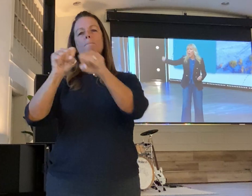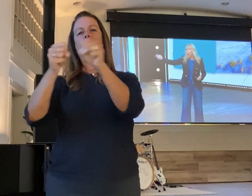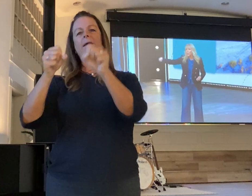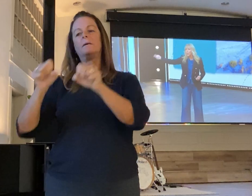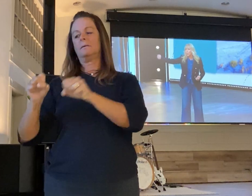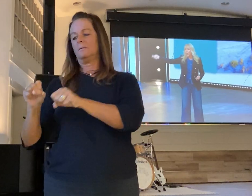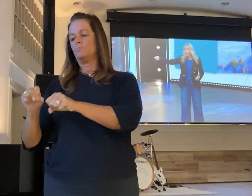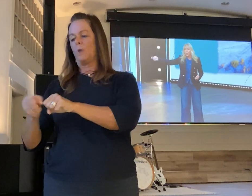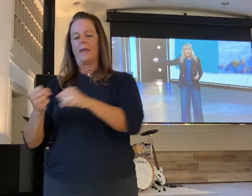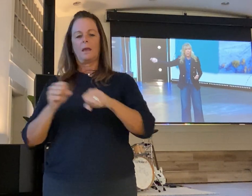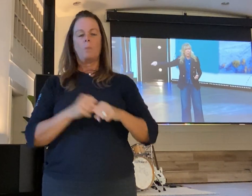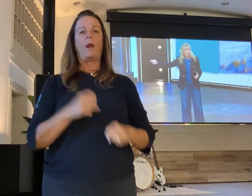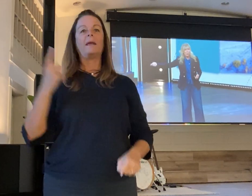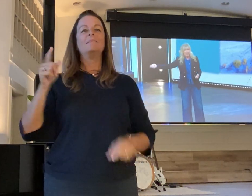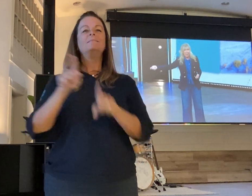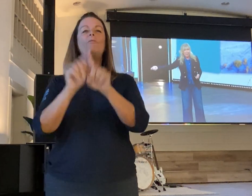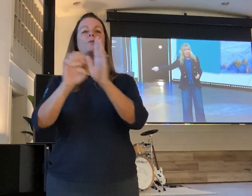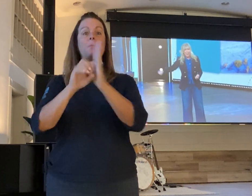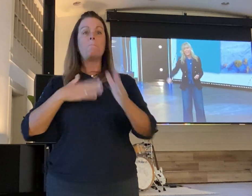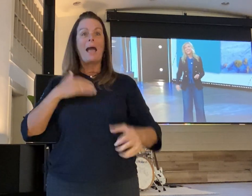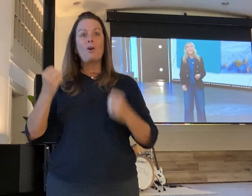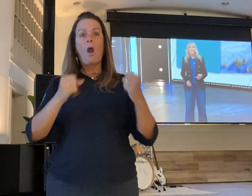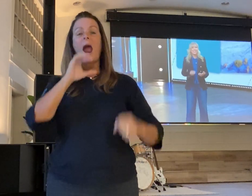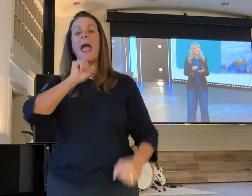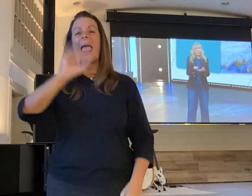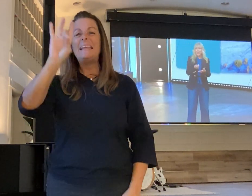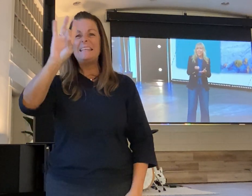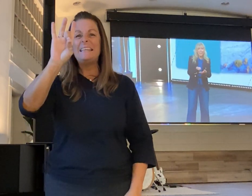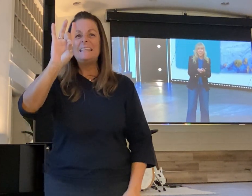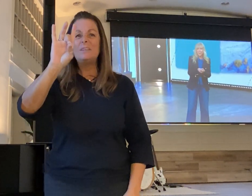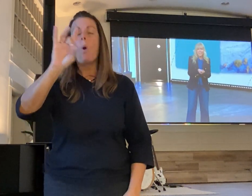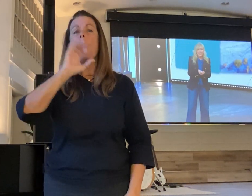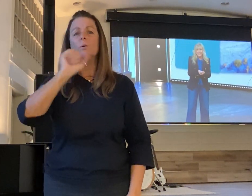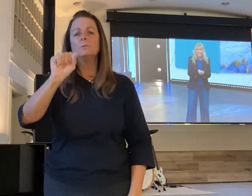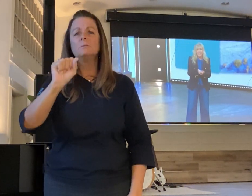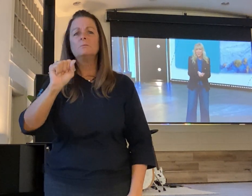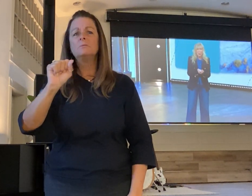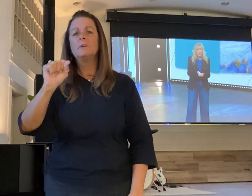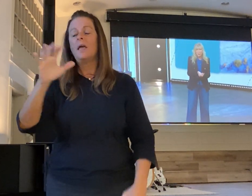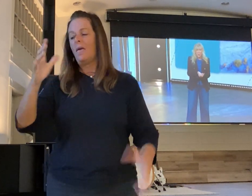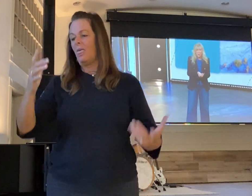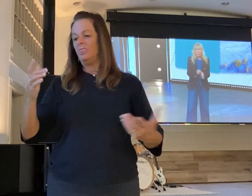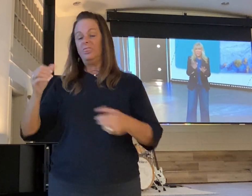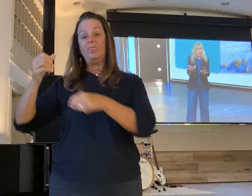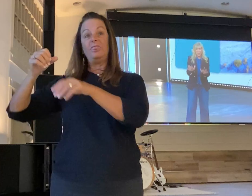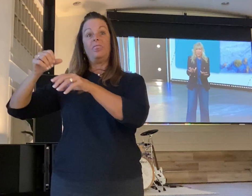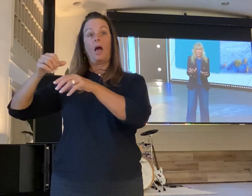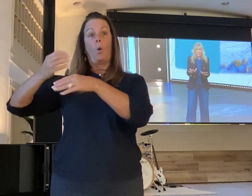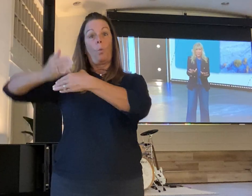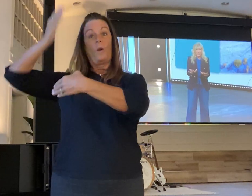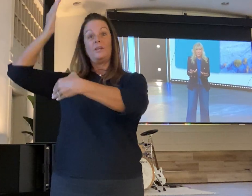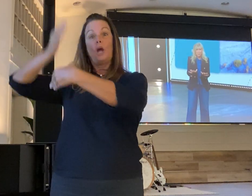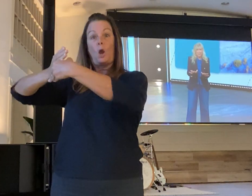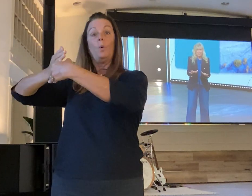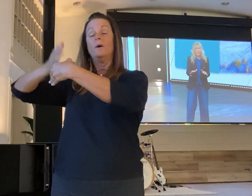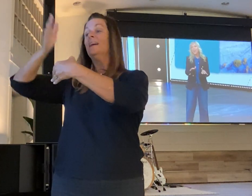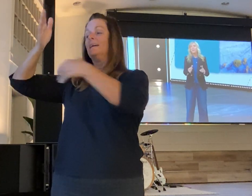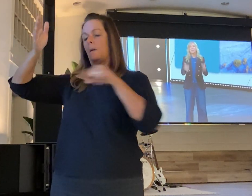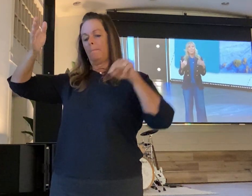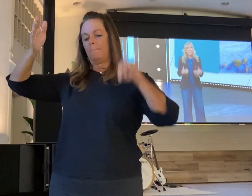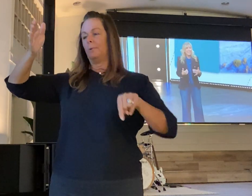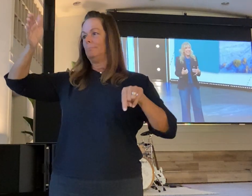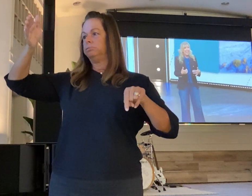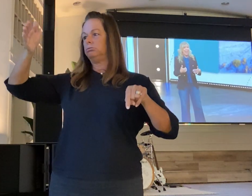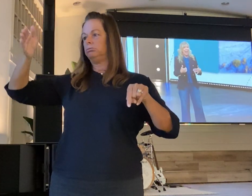You know, it's the window that no longer rolls down, right? It's a cigarette lighter that doesn't charge your phone. I'm not sure if it ever did in the first